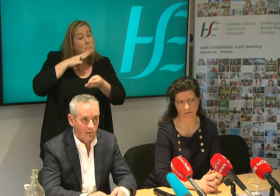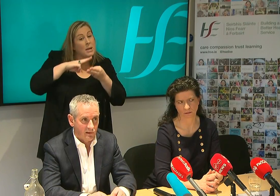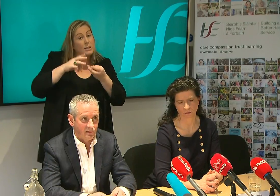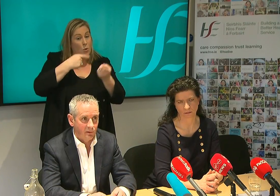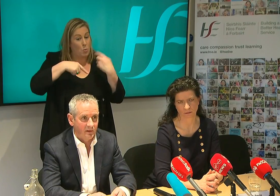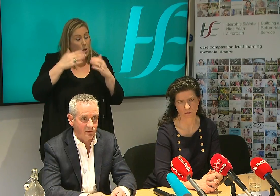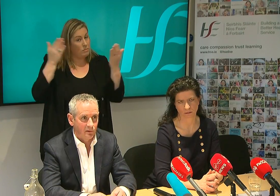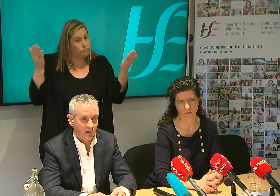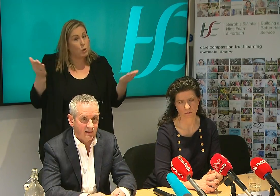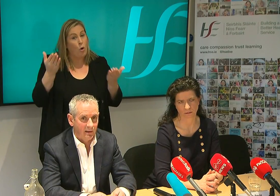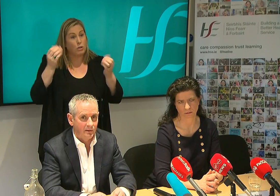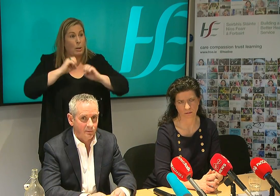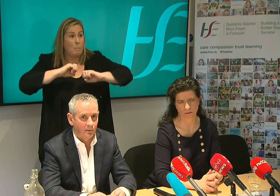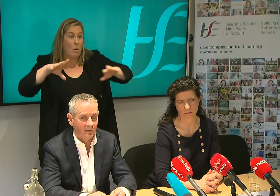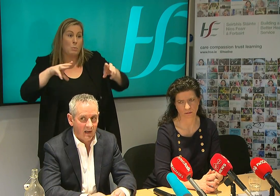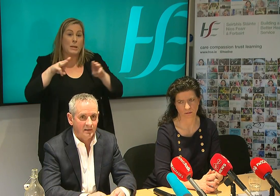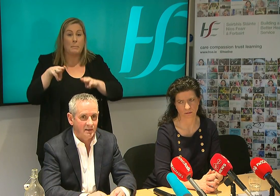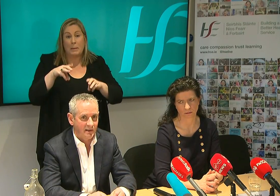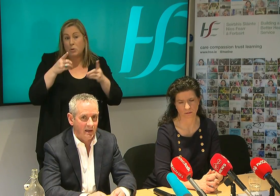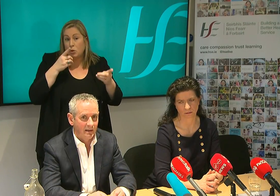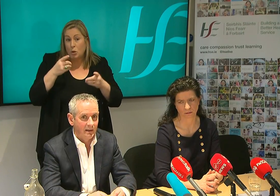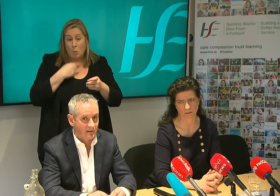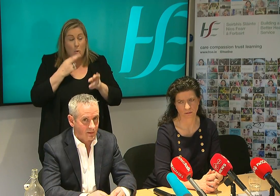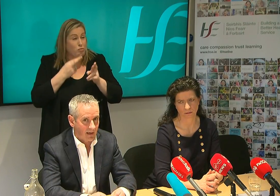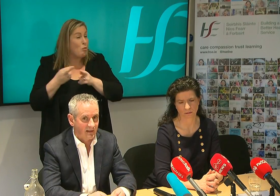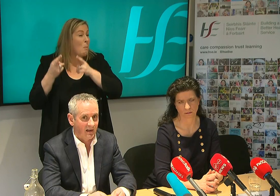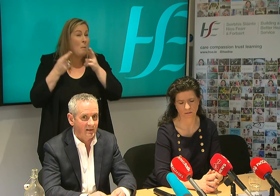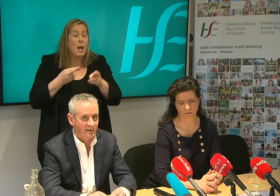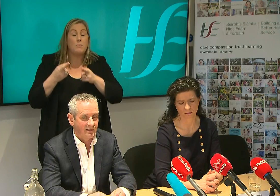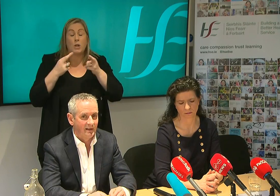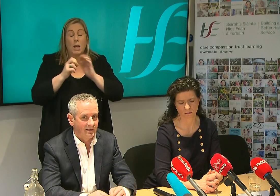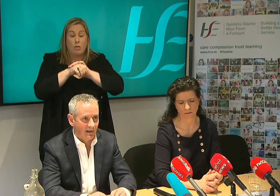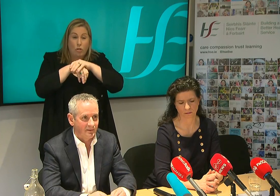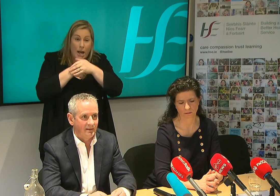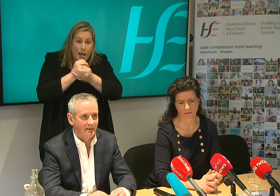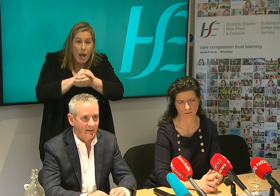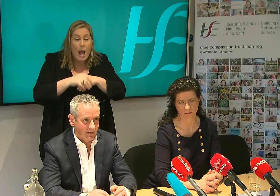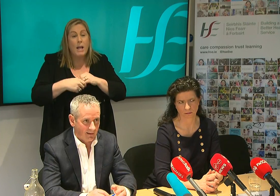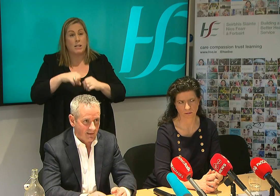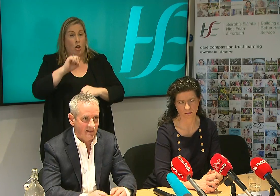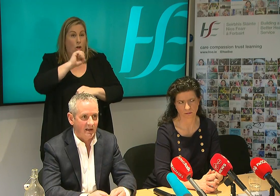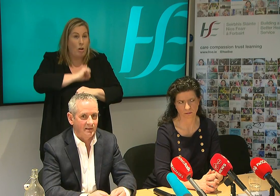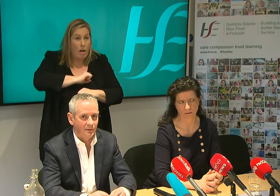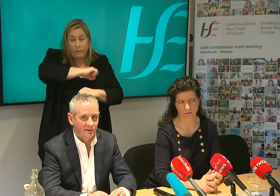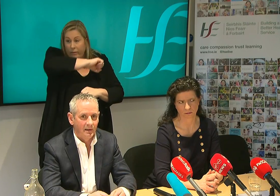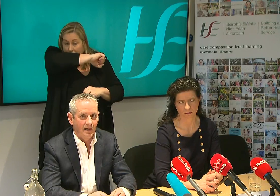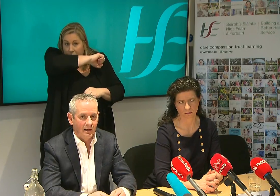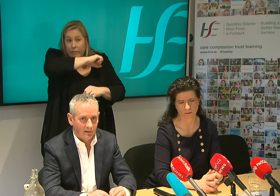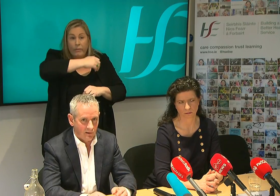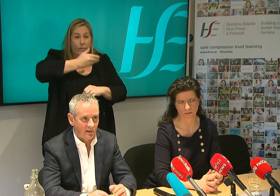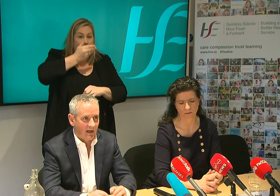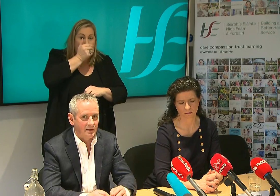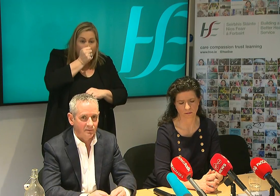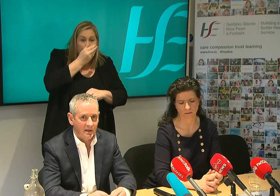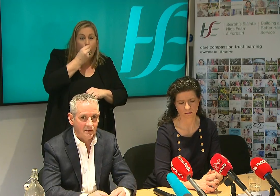are urging the public to do right now is what we're relentlessly saying in terms of hand cleanliness, coughing, sneezing etiquette,